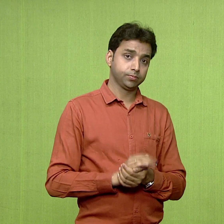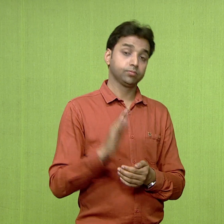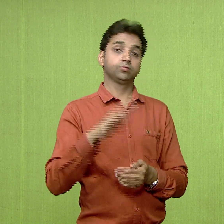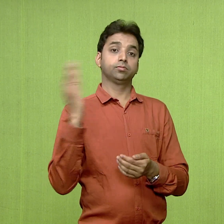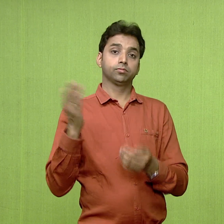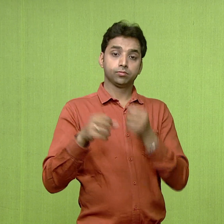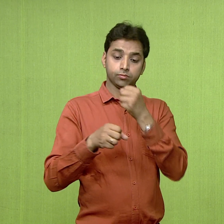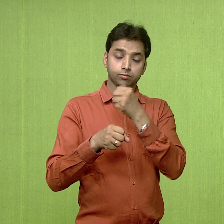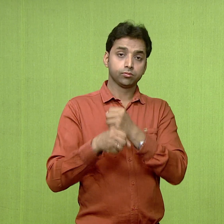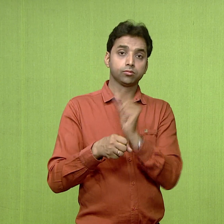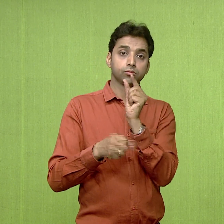Gupta